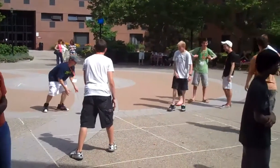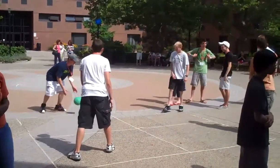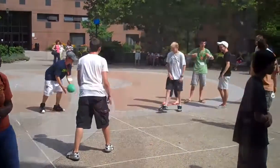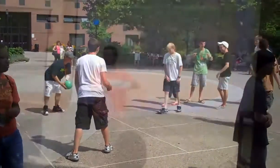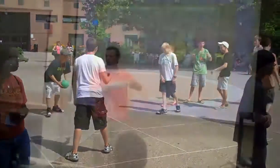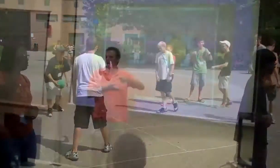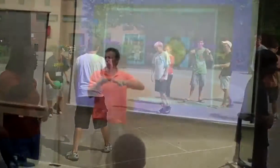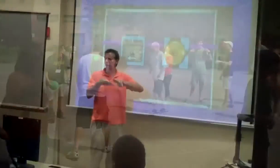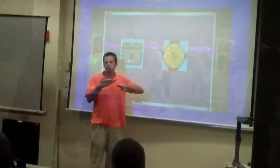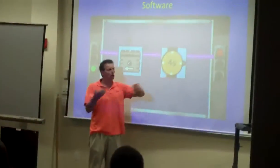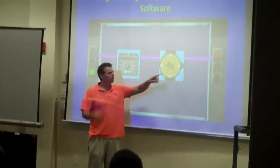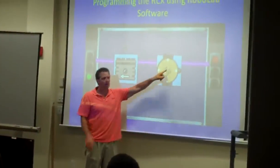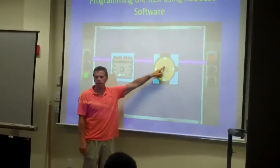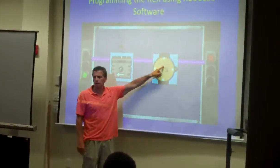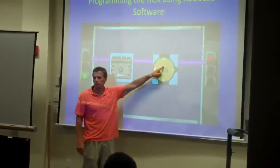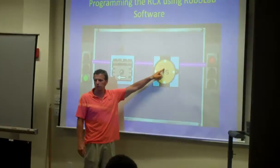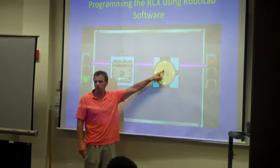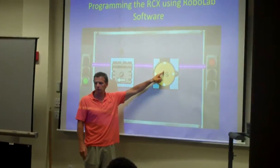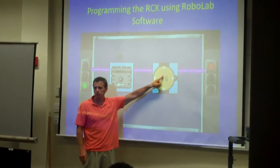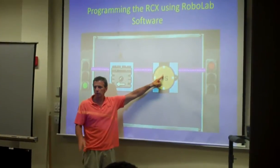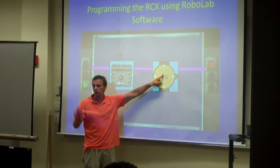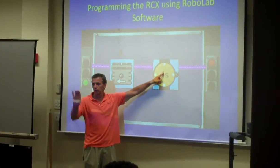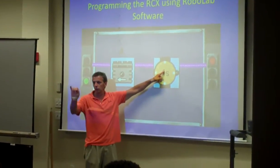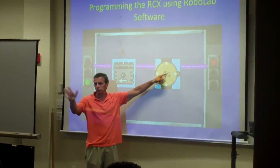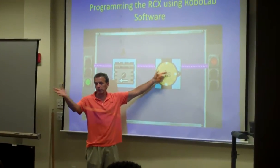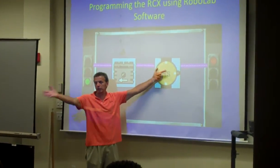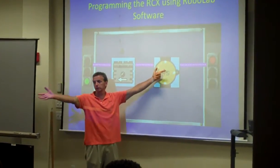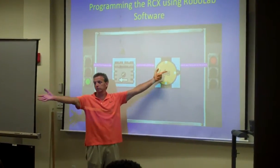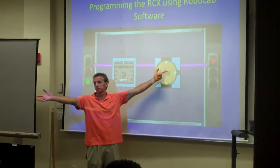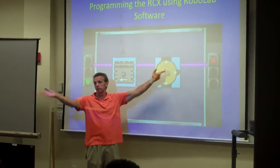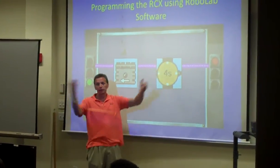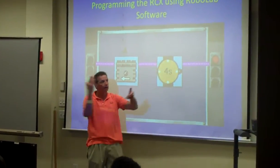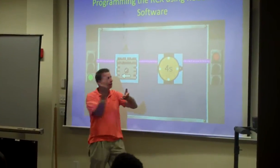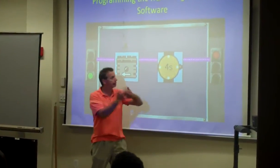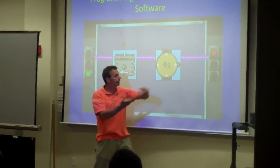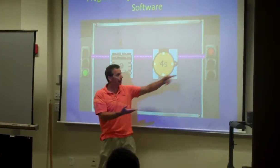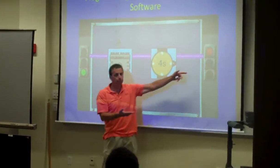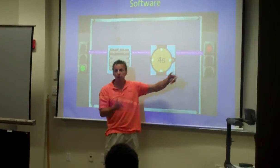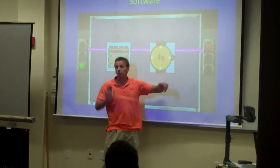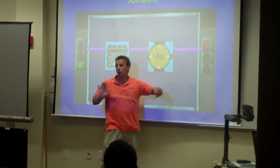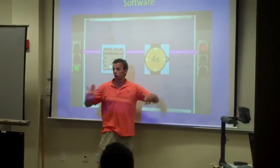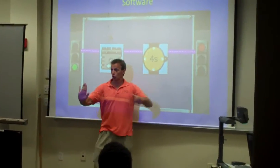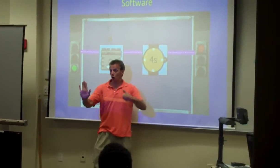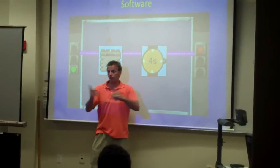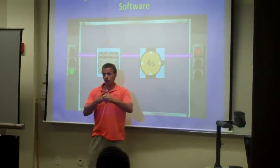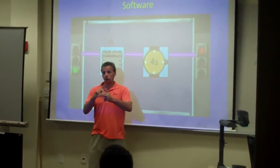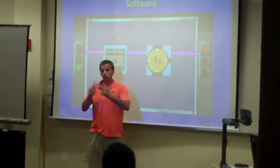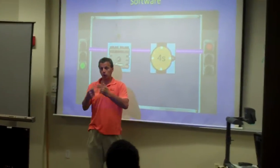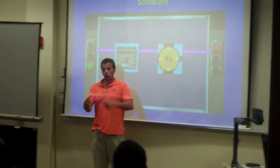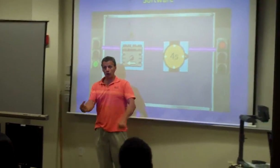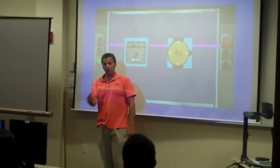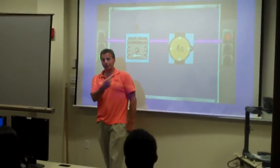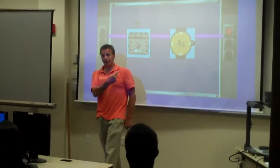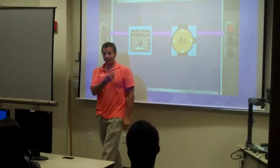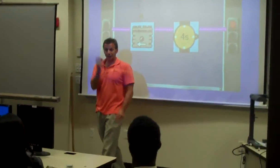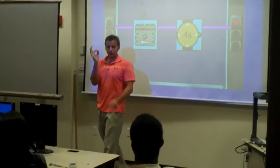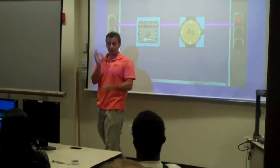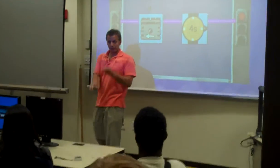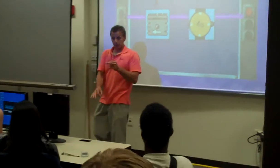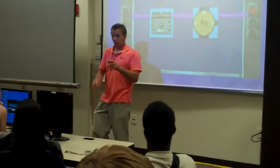How long do I run? Four seconds. Then stops. Your first program is that. Very simple.